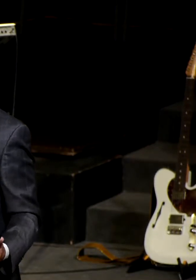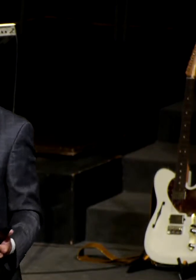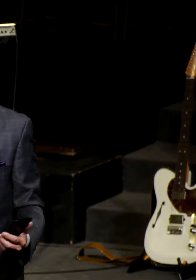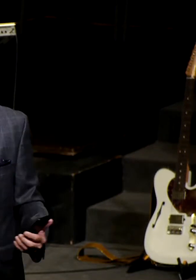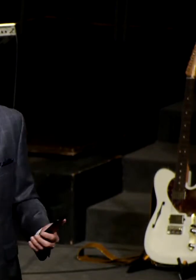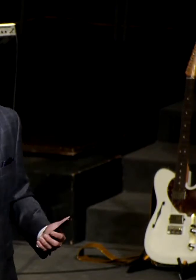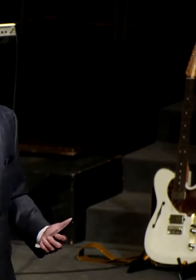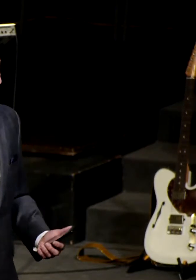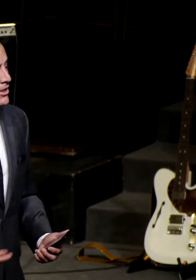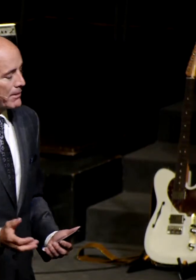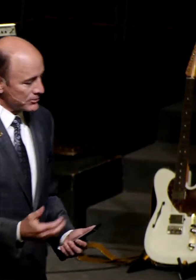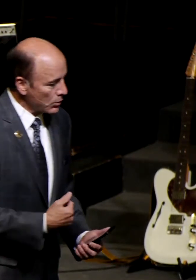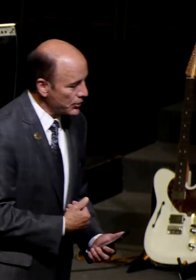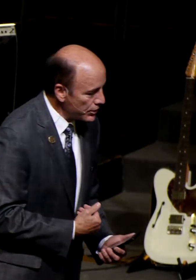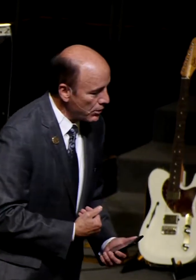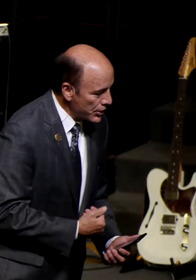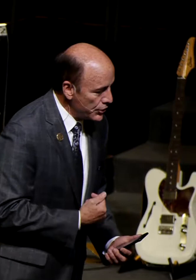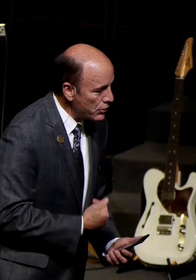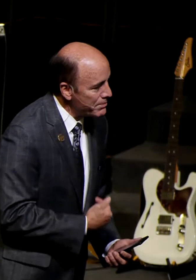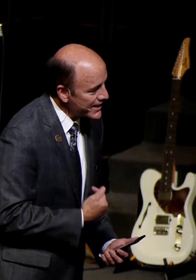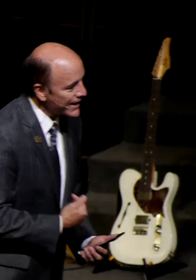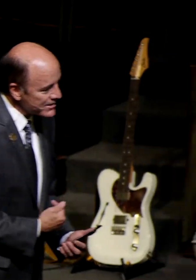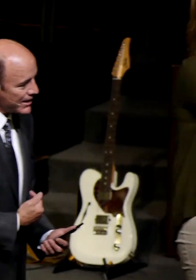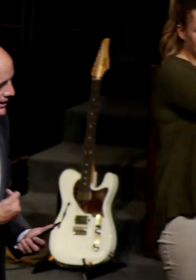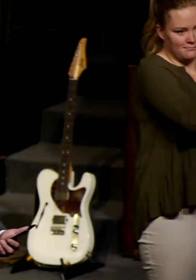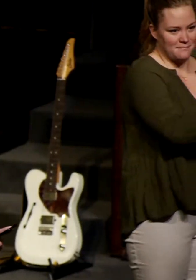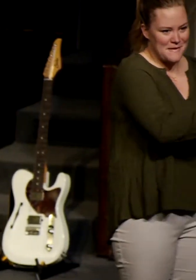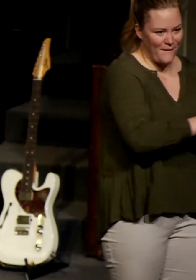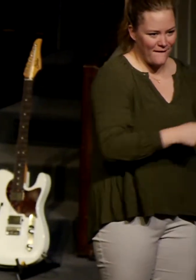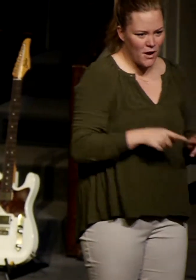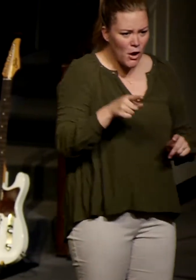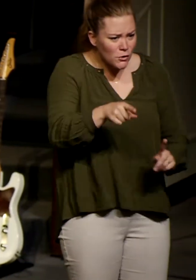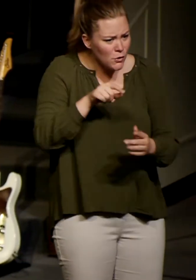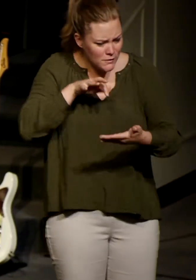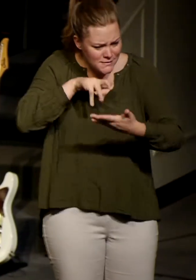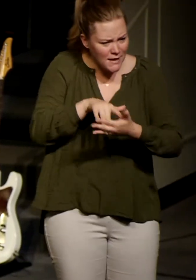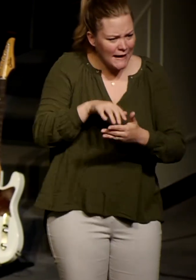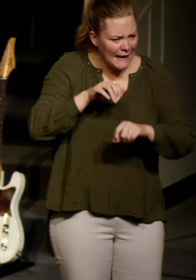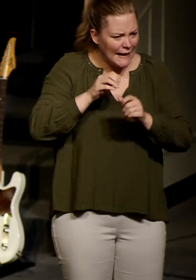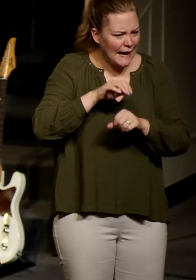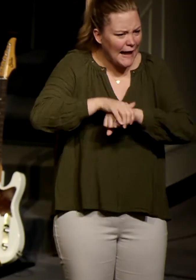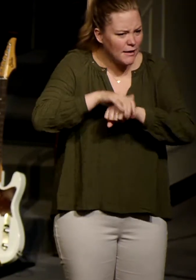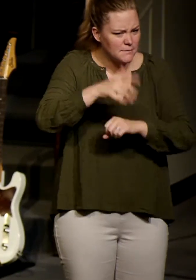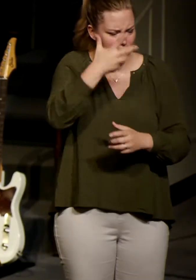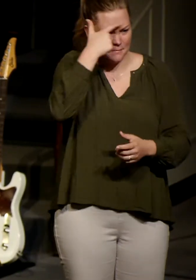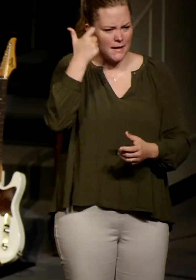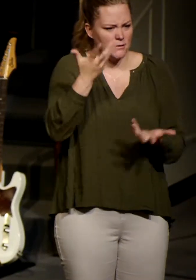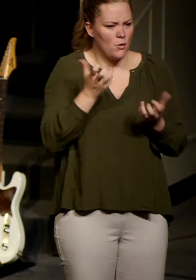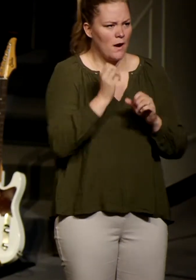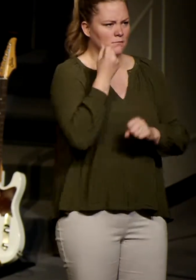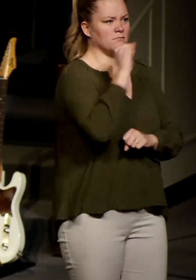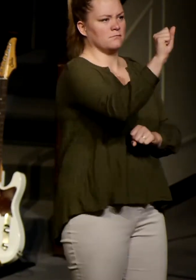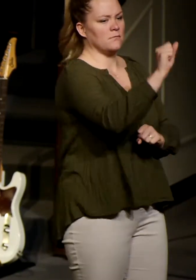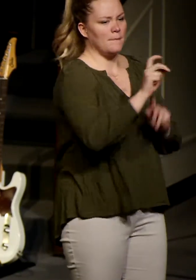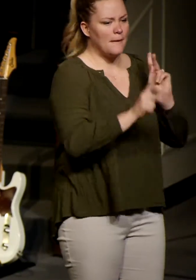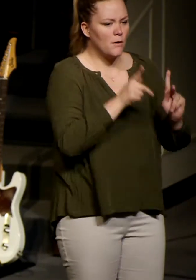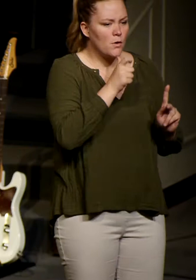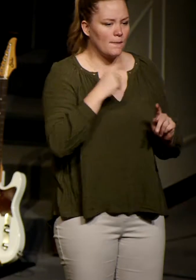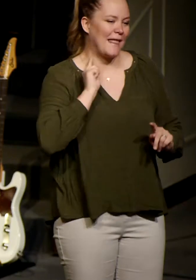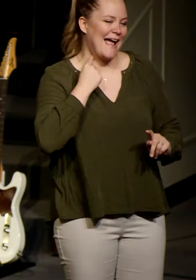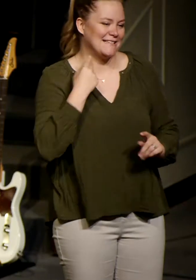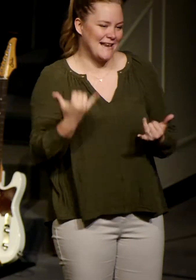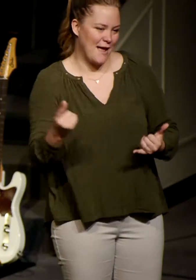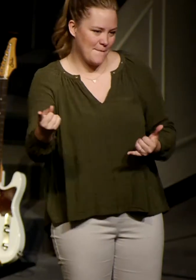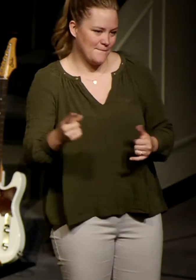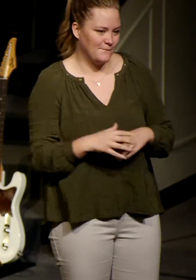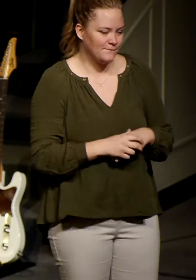background and study. Some people say, well, you know, you began studying English to push back against those who listen to your father. And he said to me, my son,